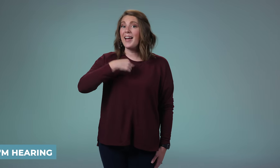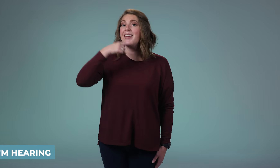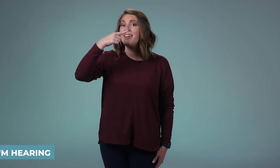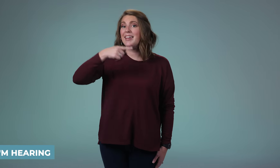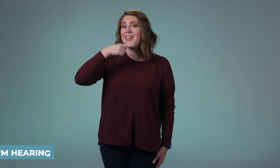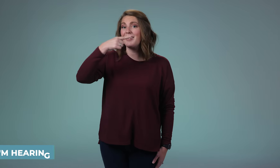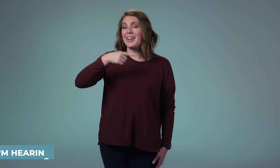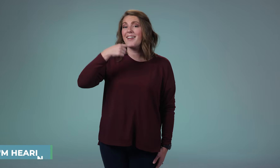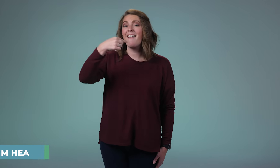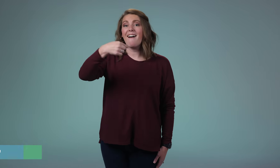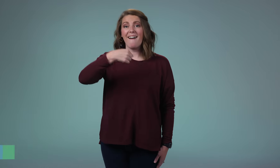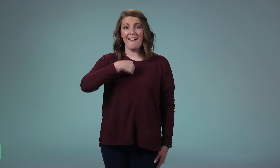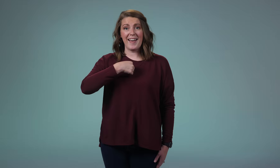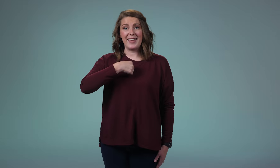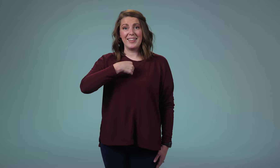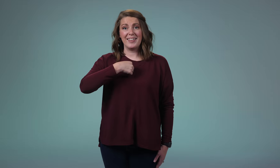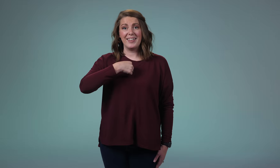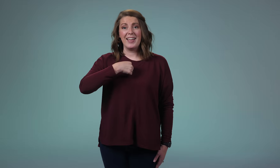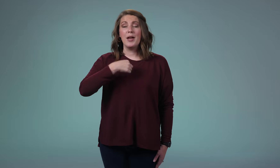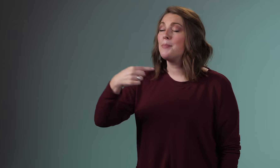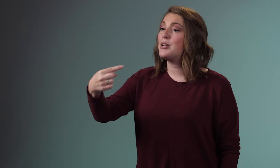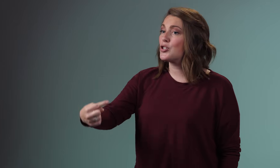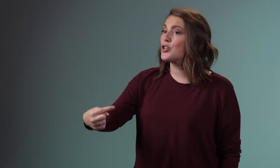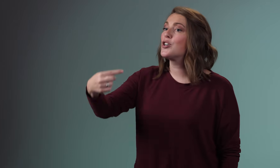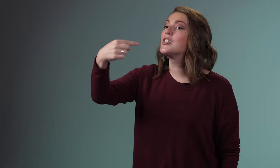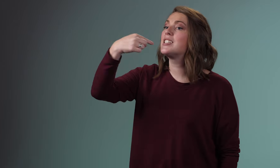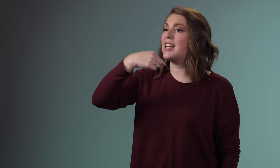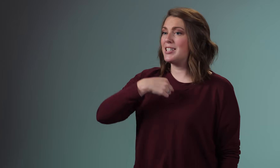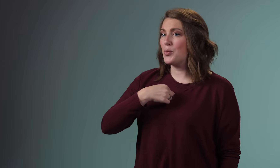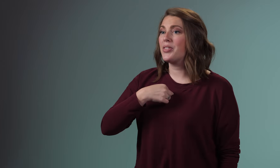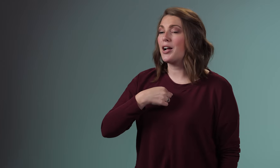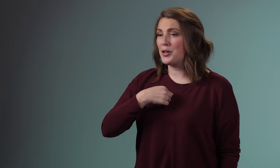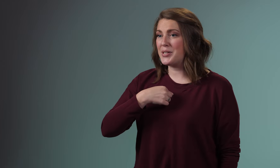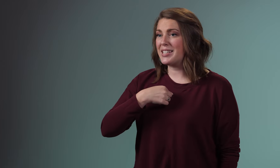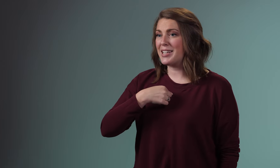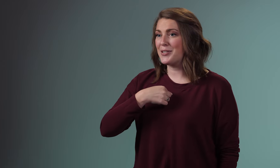I hearing, I. Be sure to end it with that closing signal.